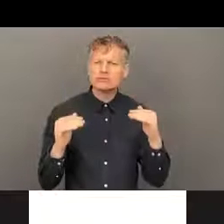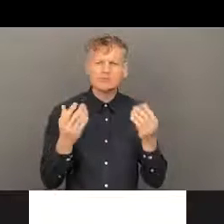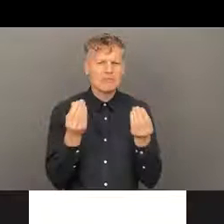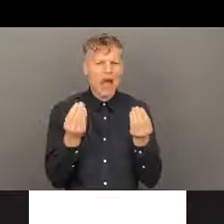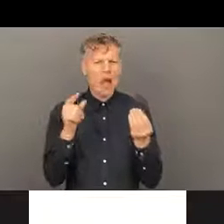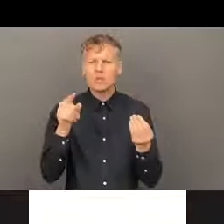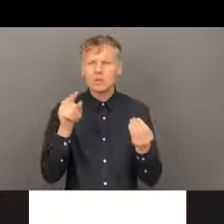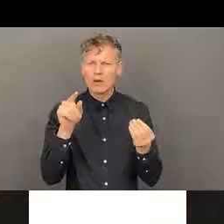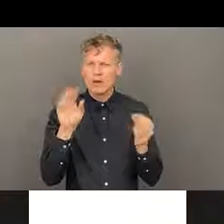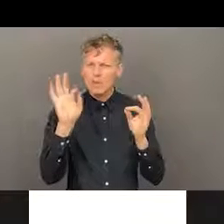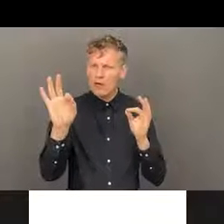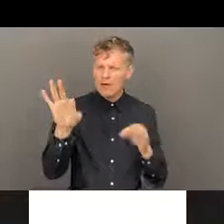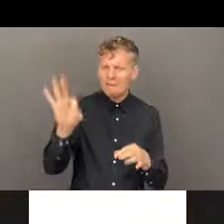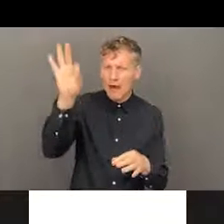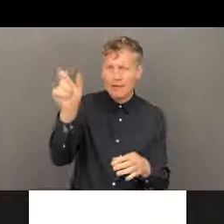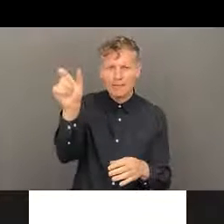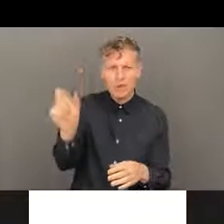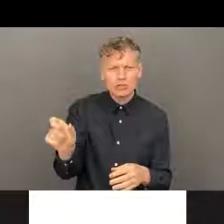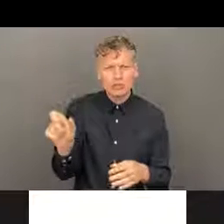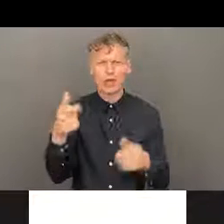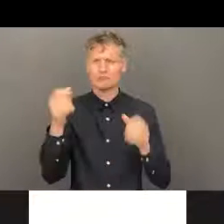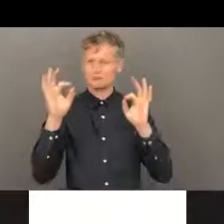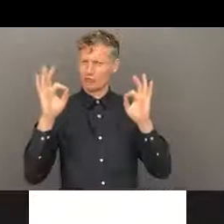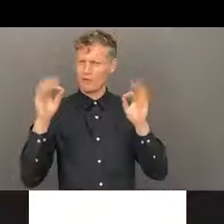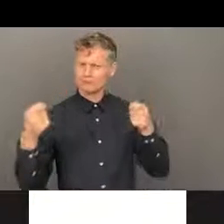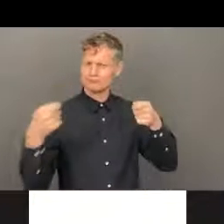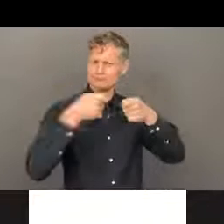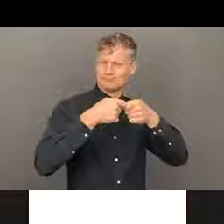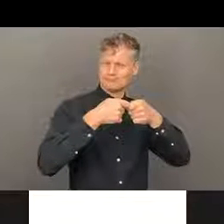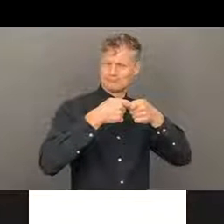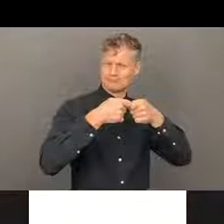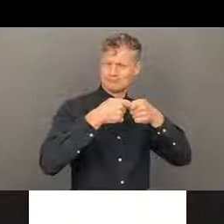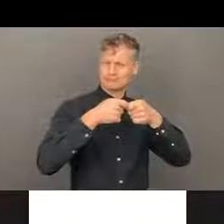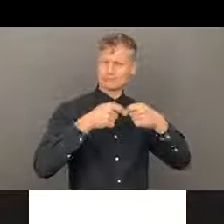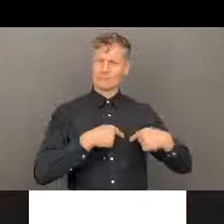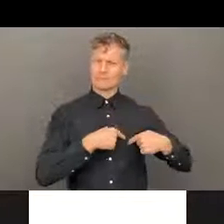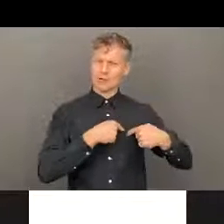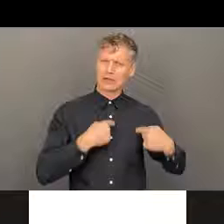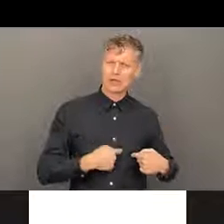organisations were being certified. Just 2 minutes there, Ailey, sorry.